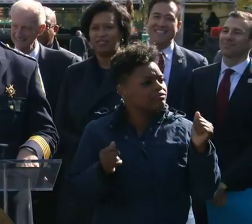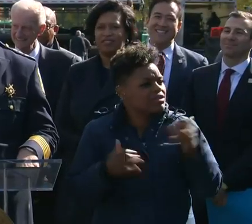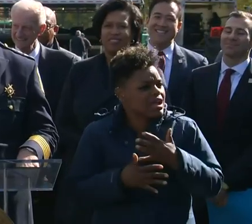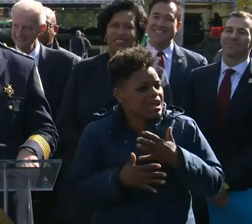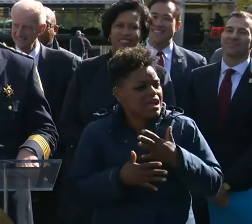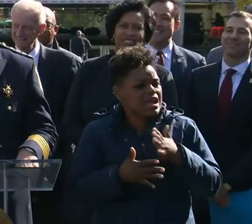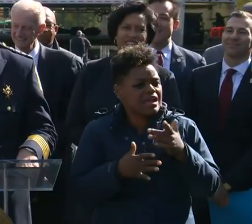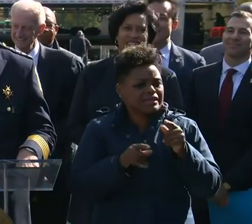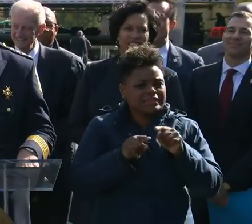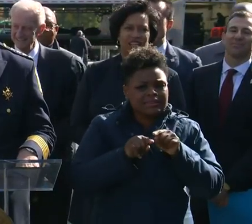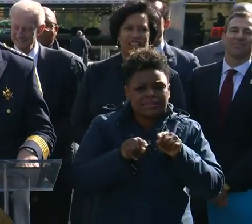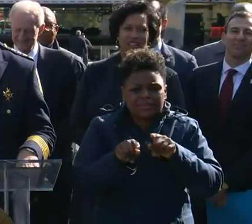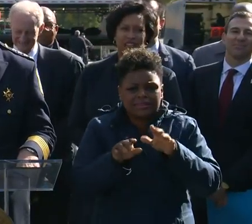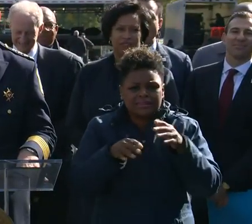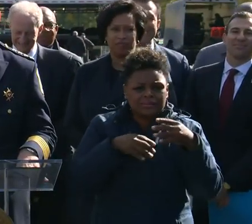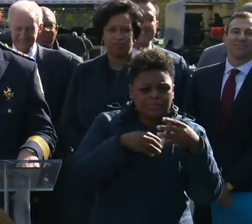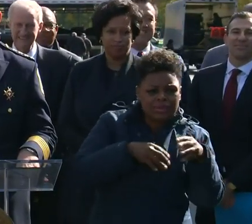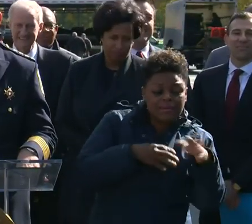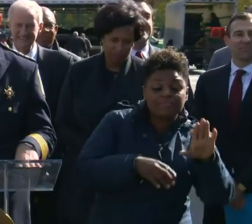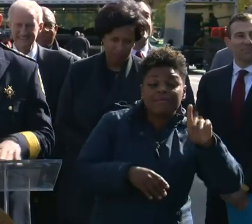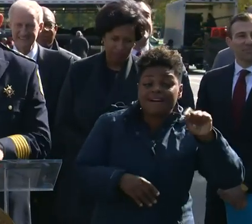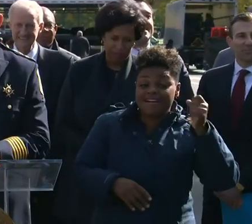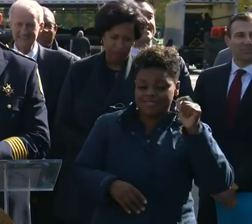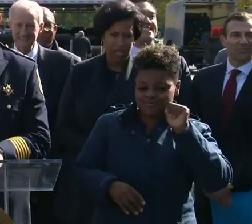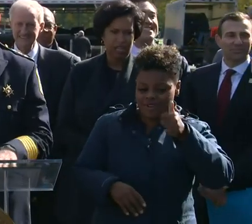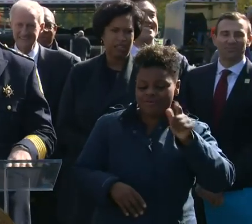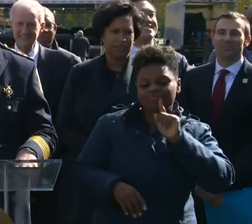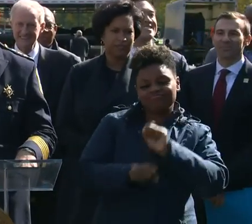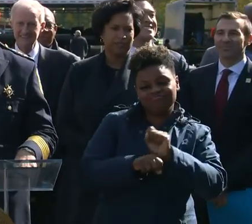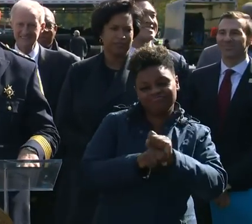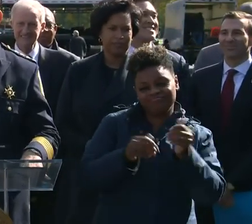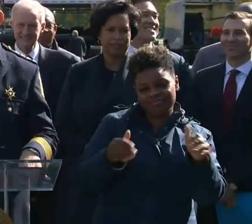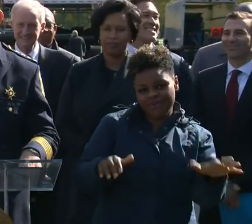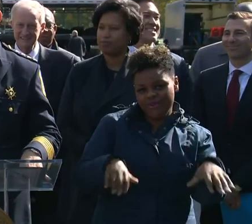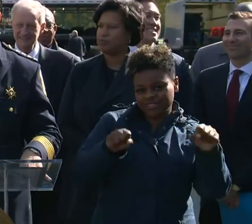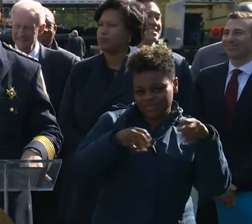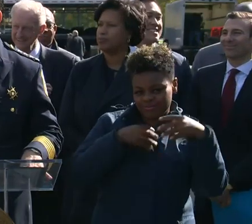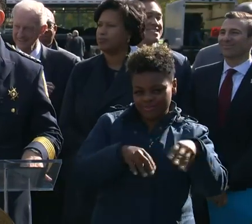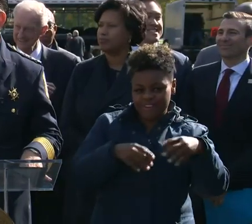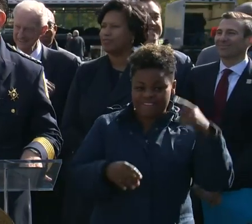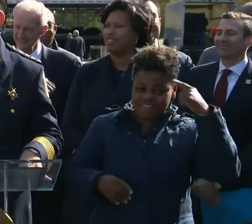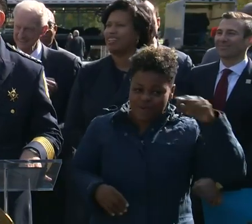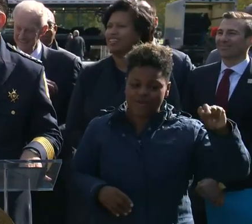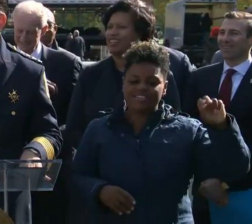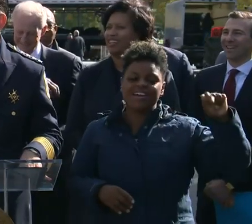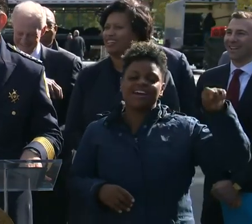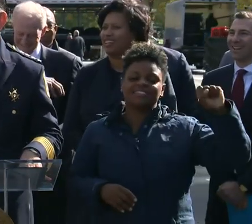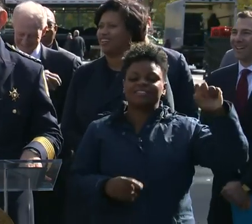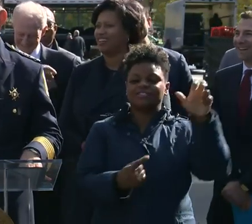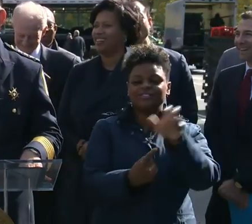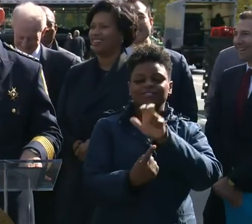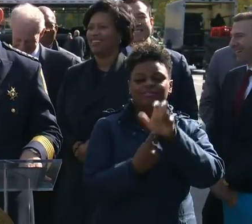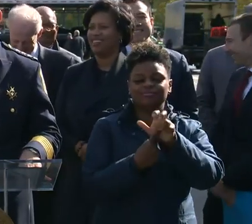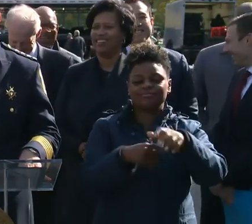a championship parade for our Washington Nationals. Parade.